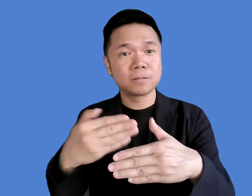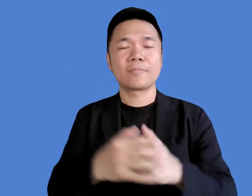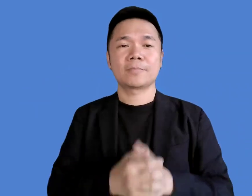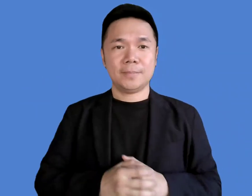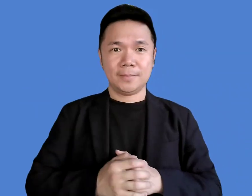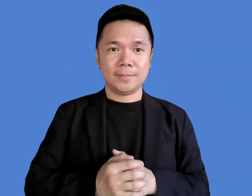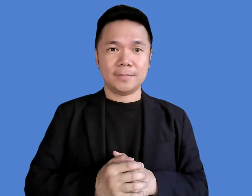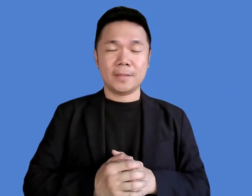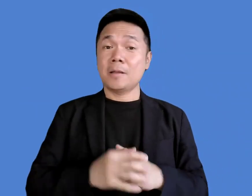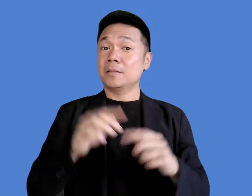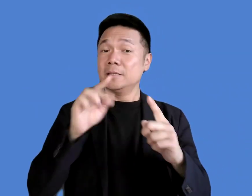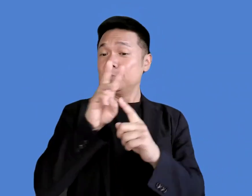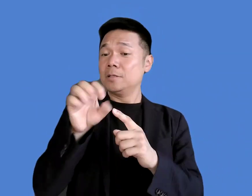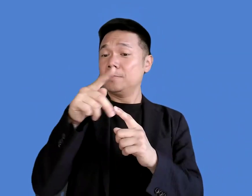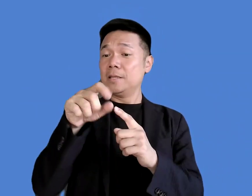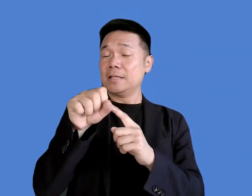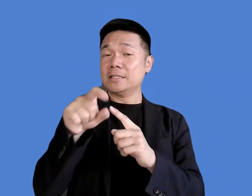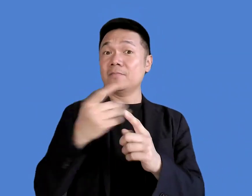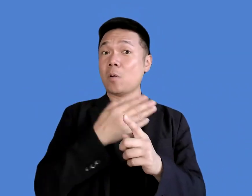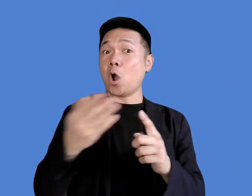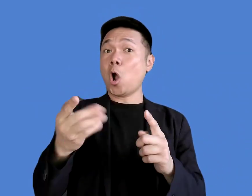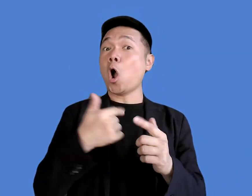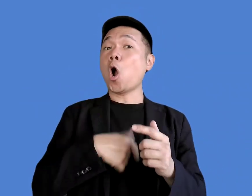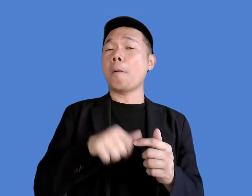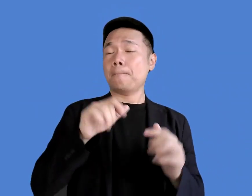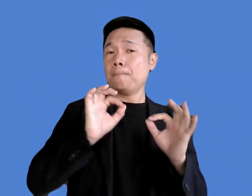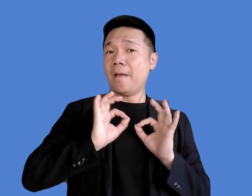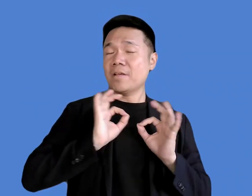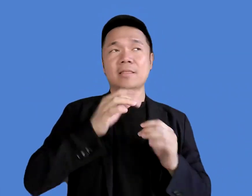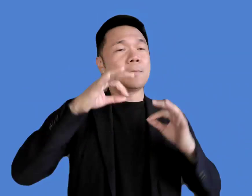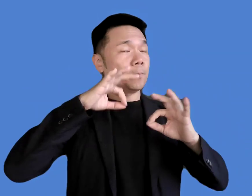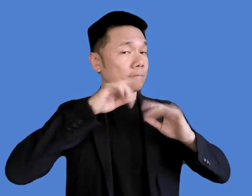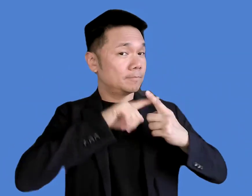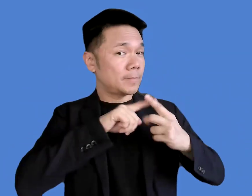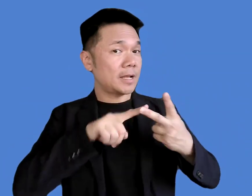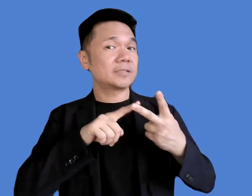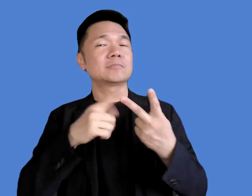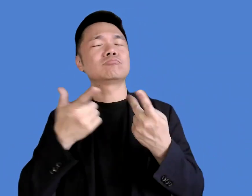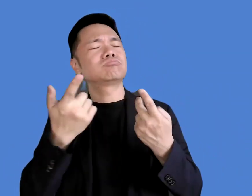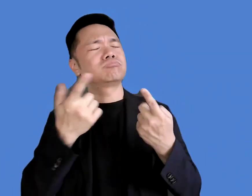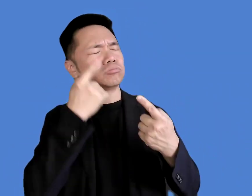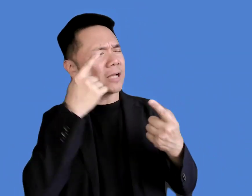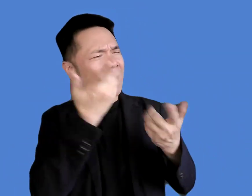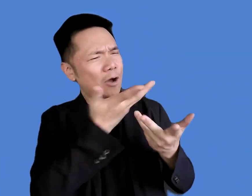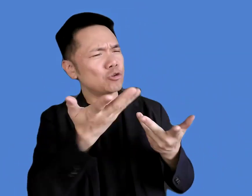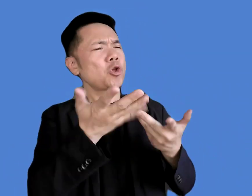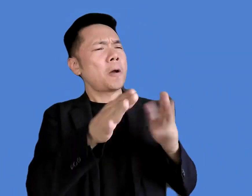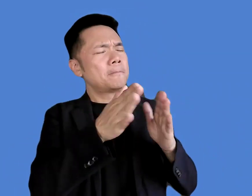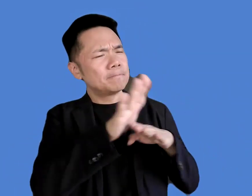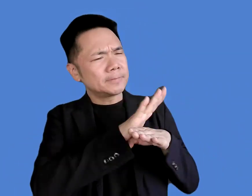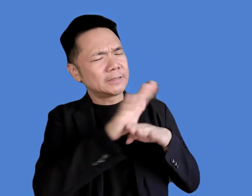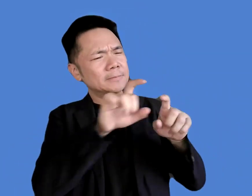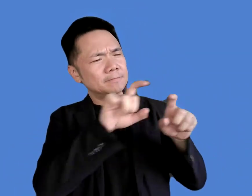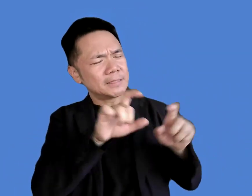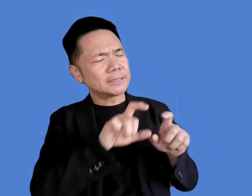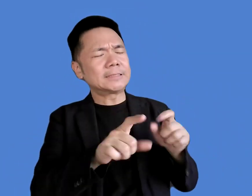So it's a framework for all private sector entities of all size and sector to guide gender-responsive business conduct across the value